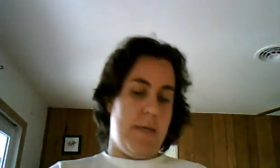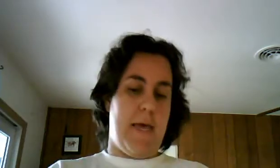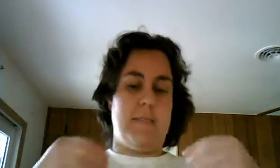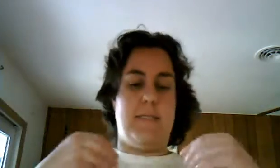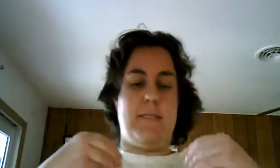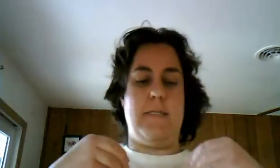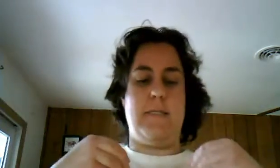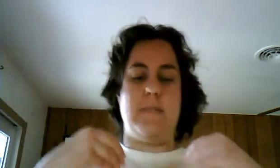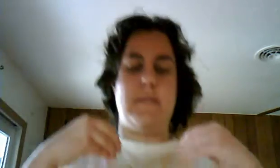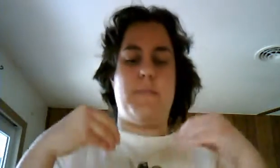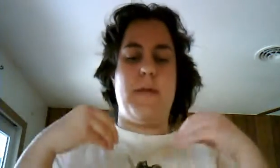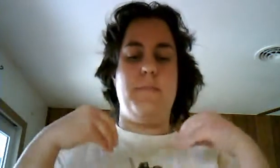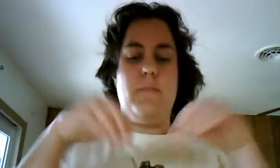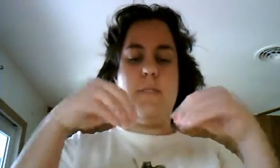Okay, to sell something, sell.